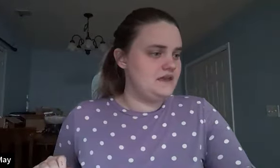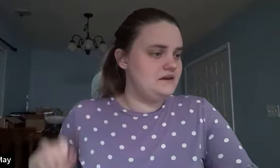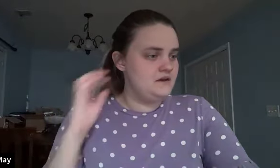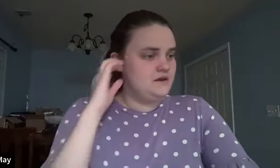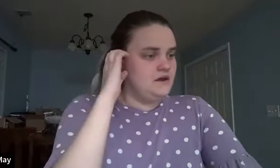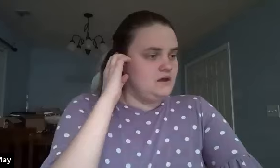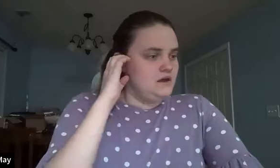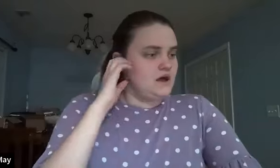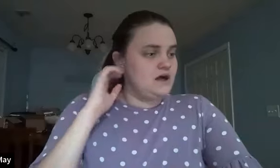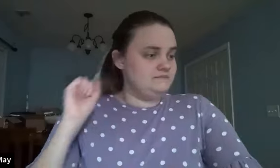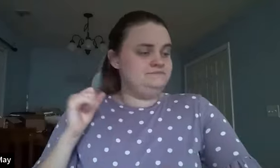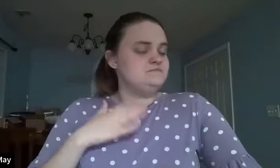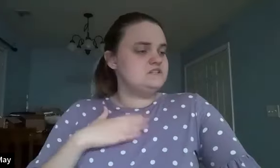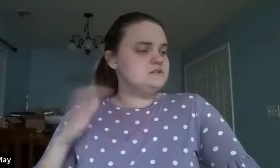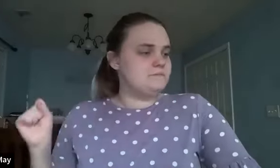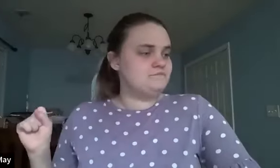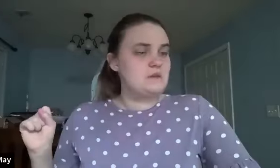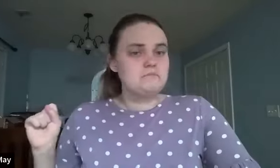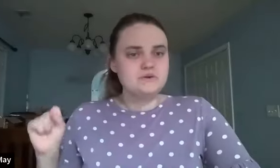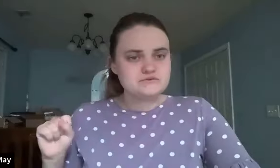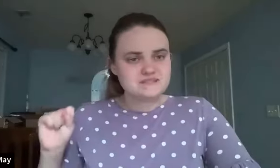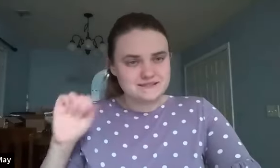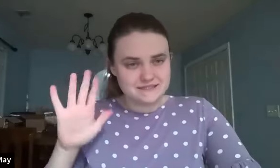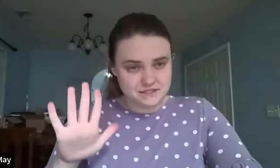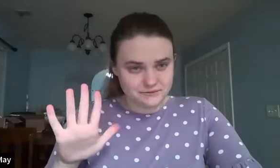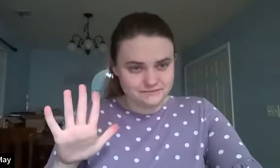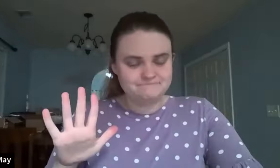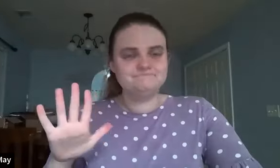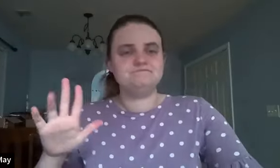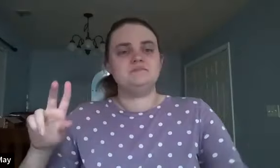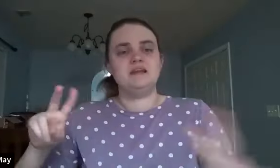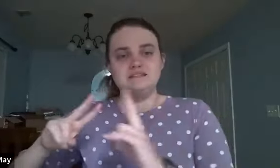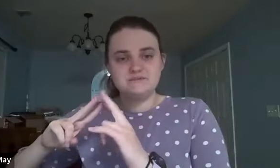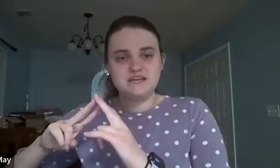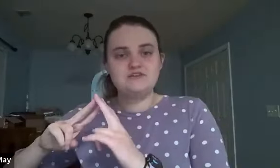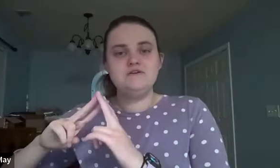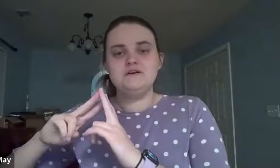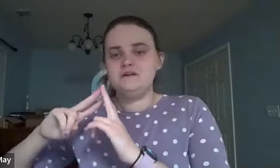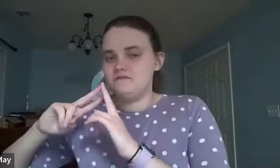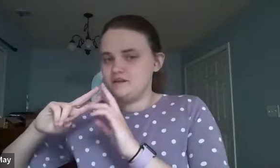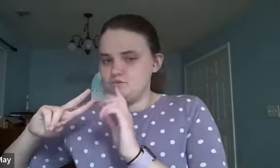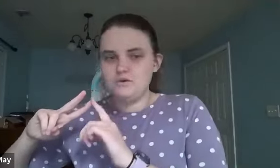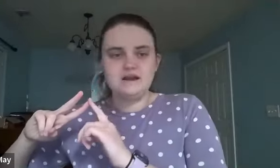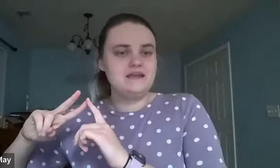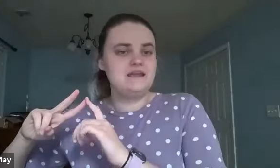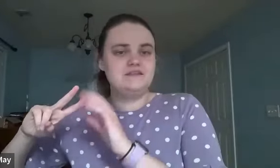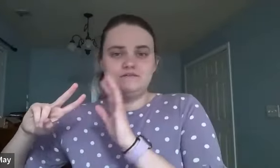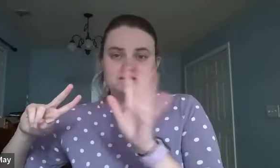Then, excuse me, moose and deer. I say them together because they're very